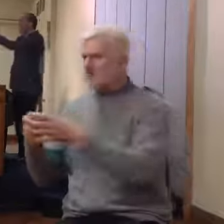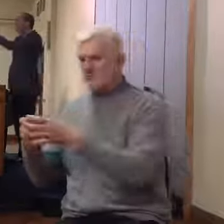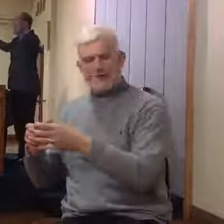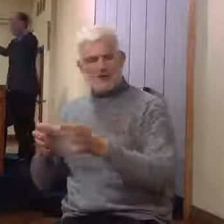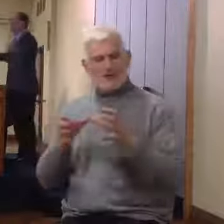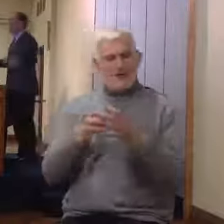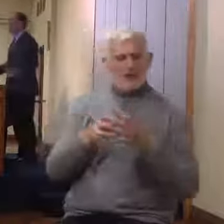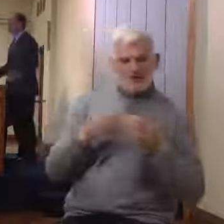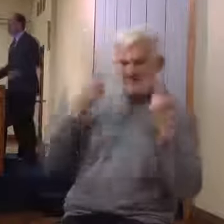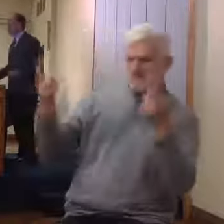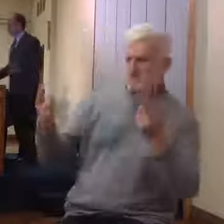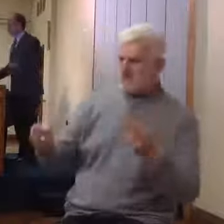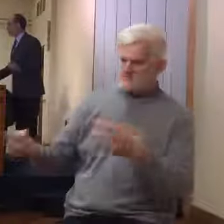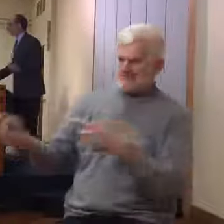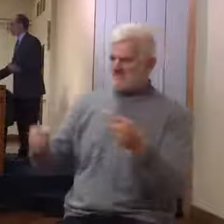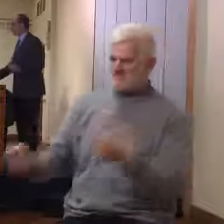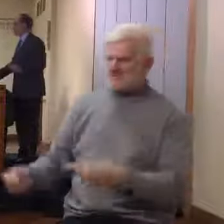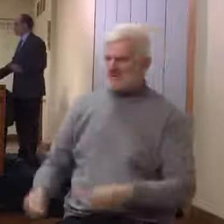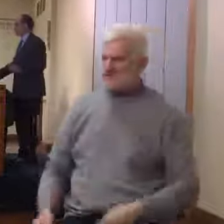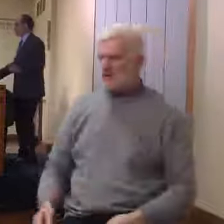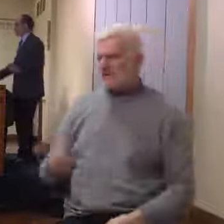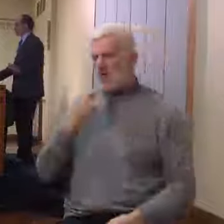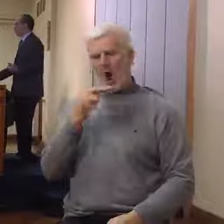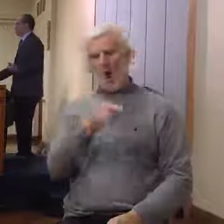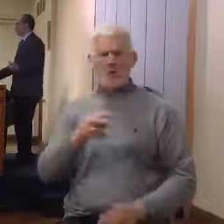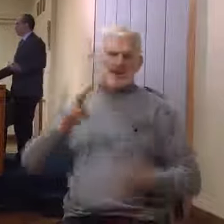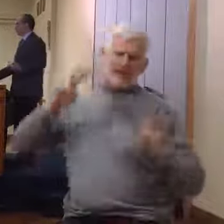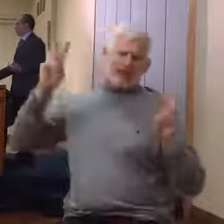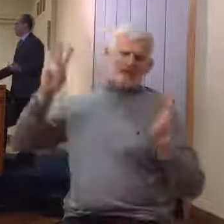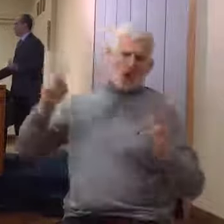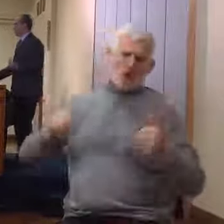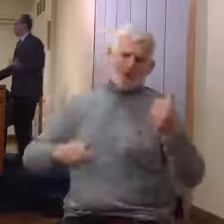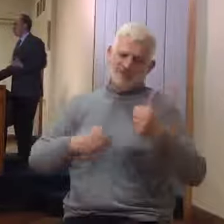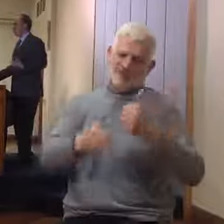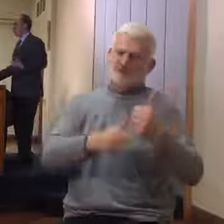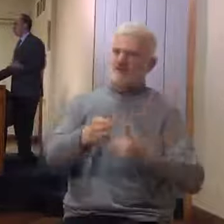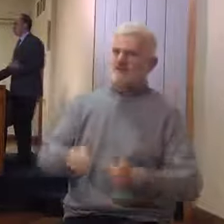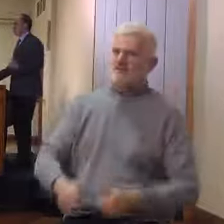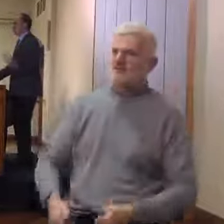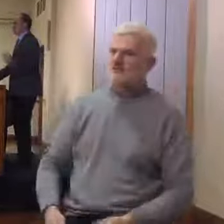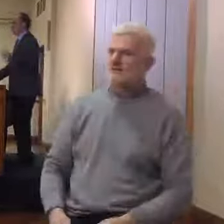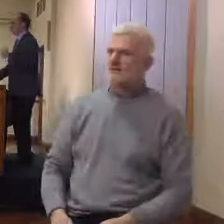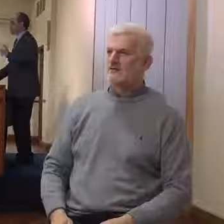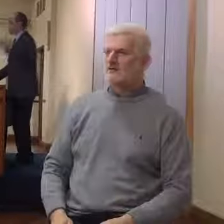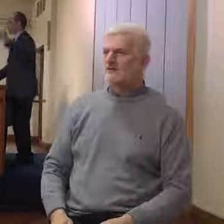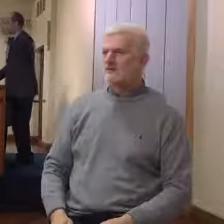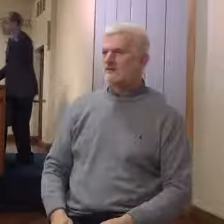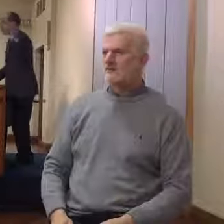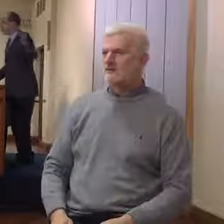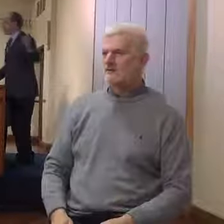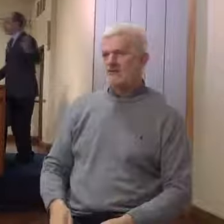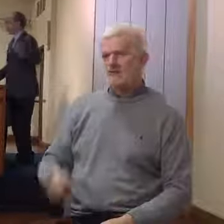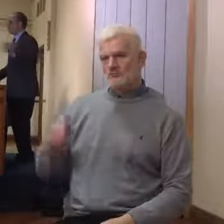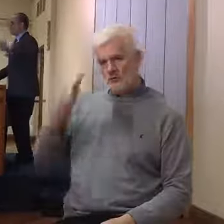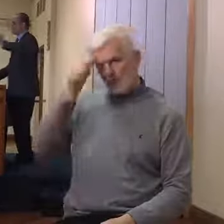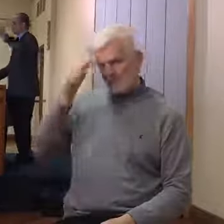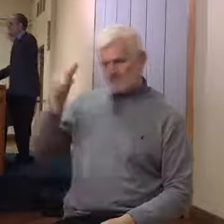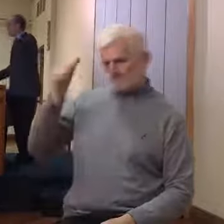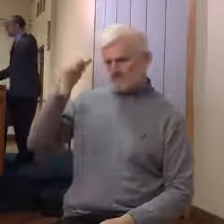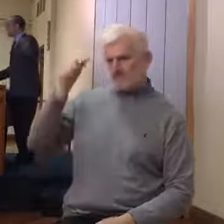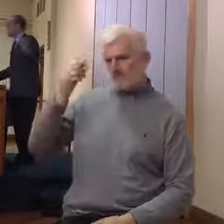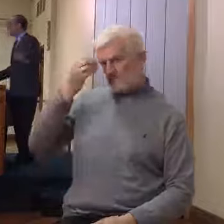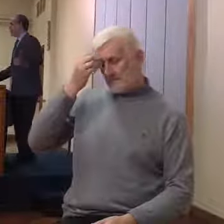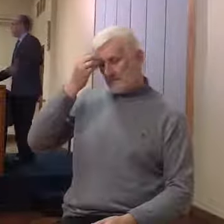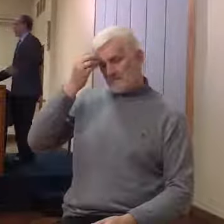our heroes, we say to ourselves. Somebody like of the type of Ernesto Guevara, or who is